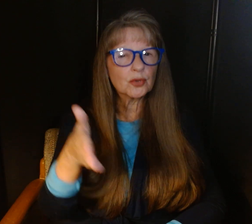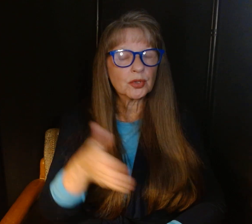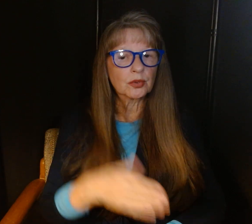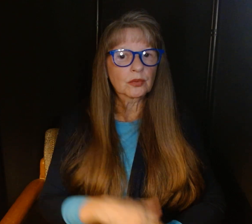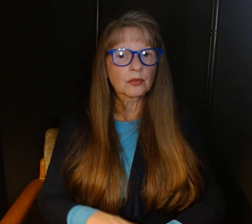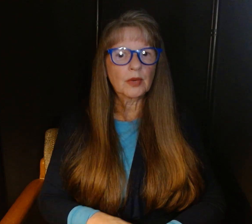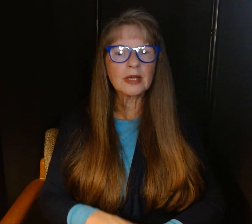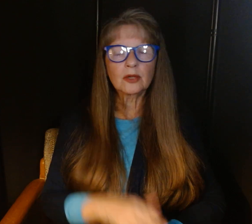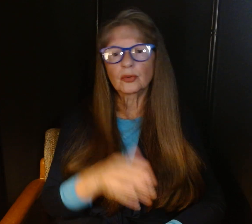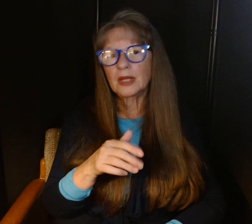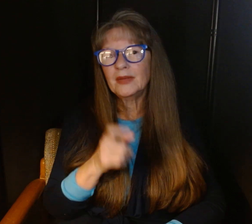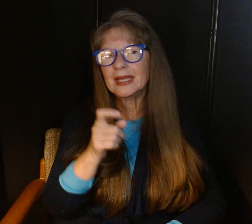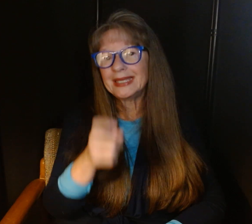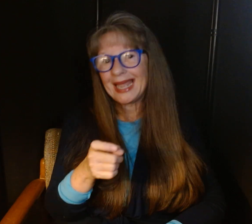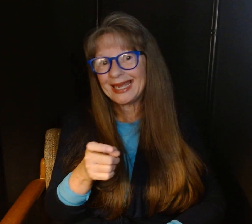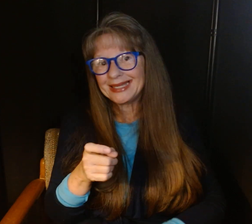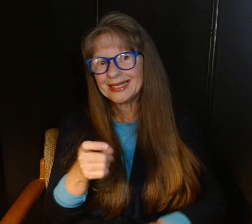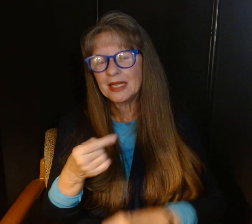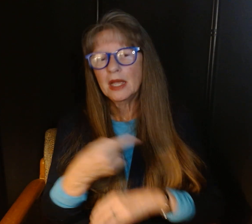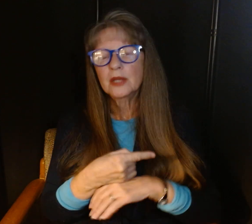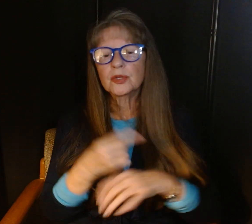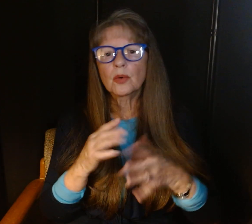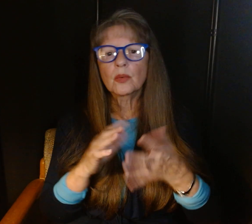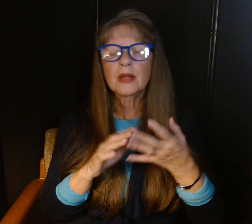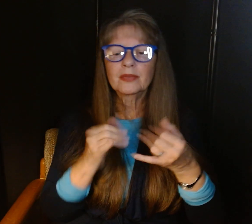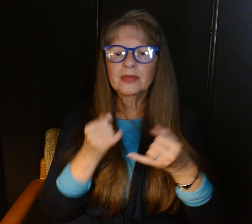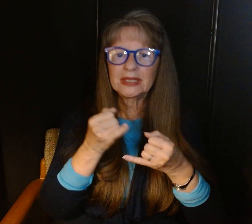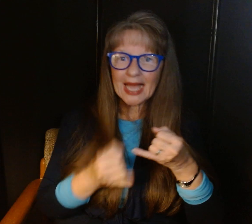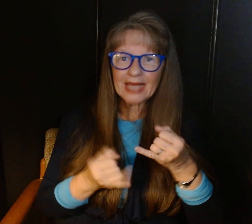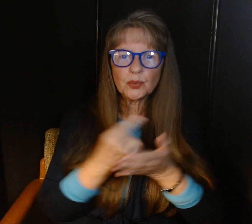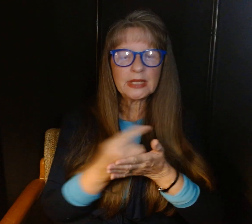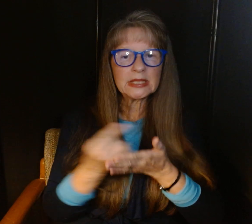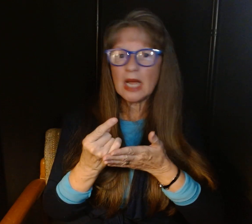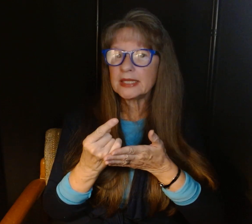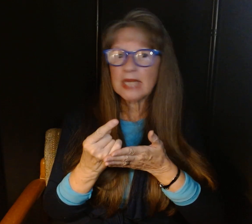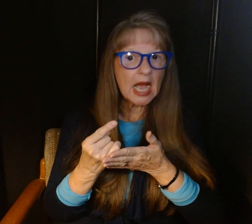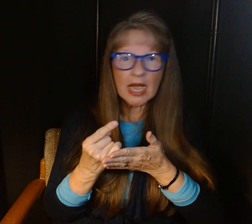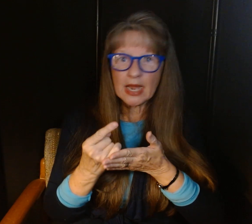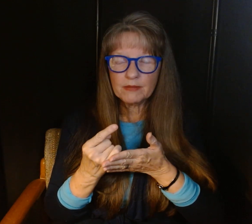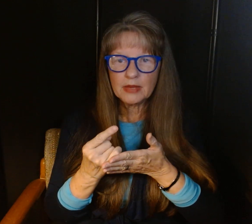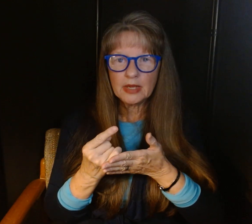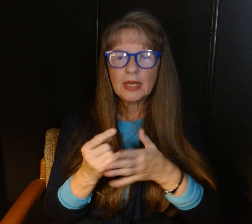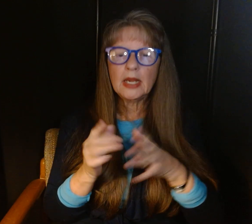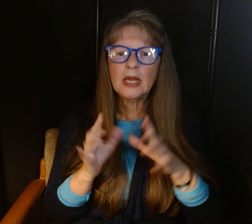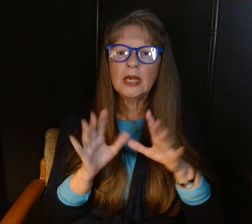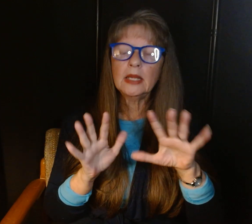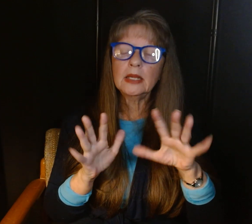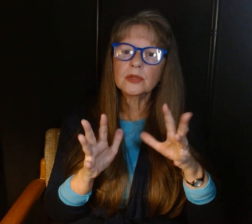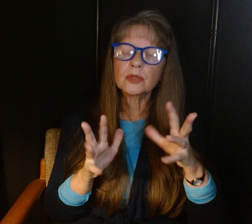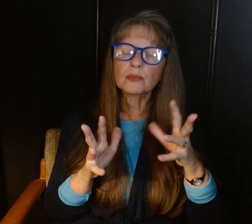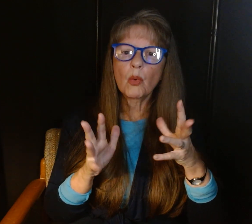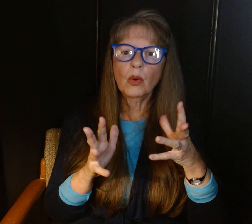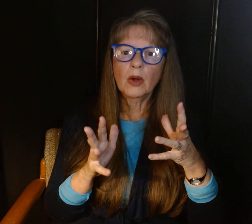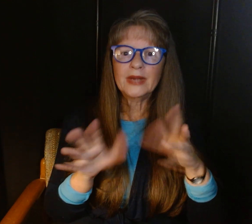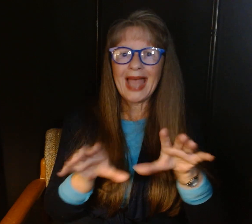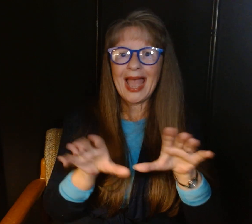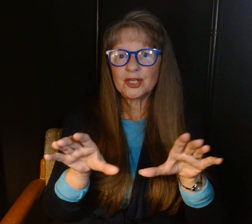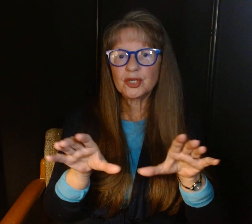future, right? You're giving a date. So the last week is not time. It is more of an action